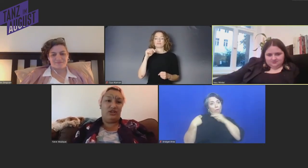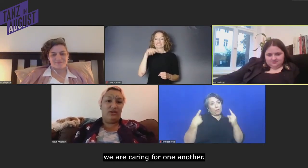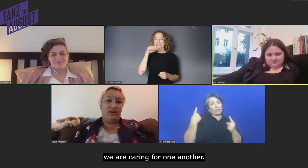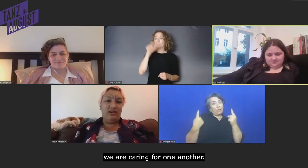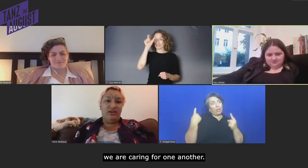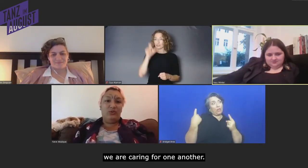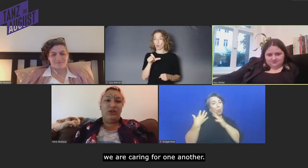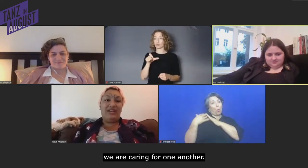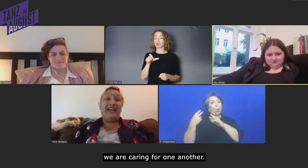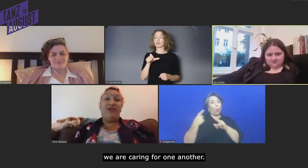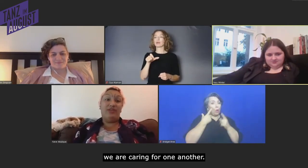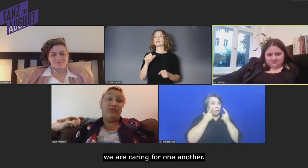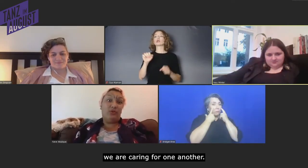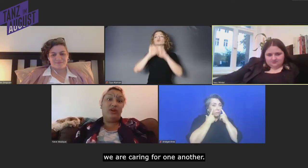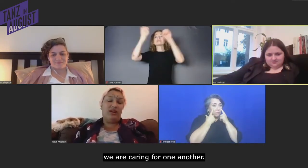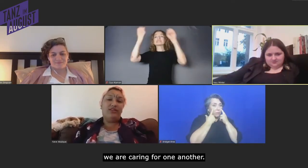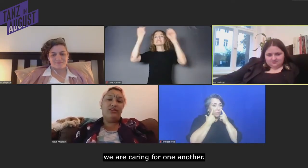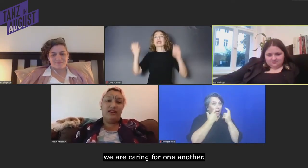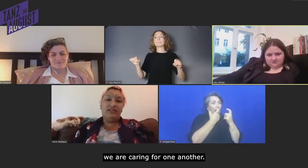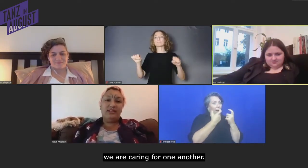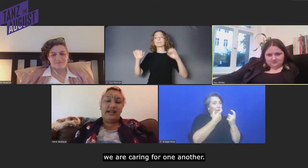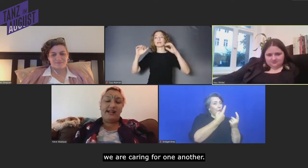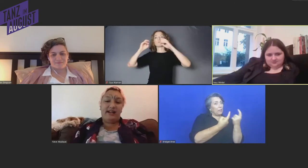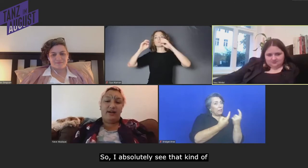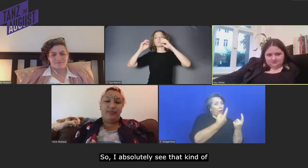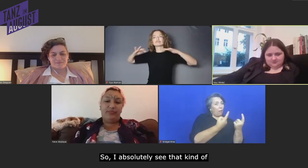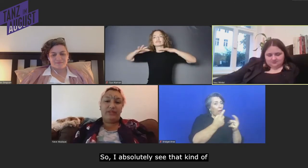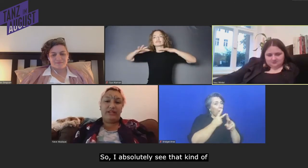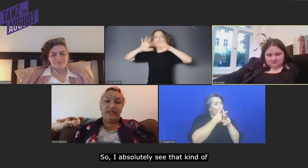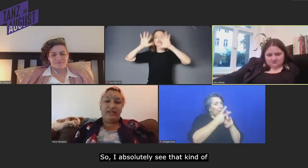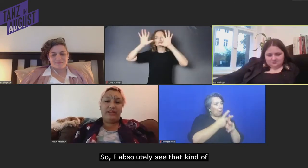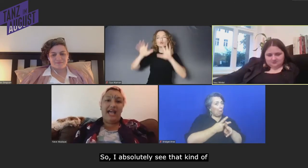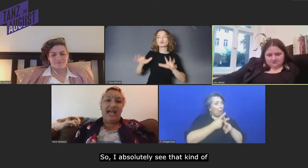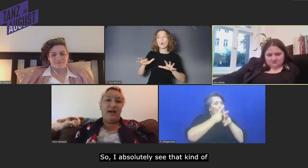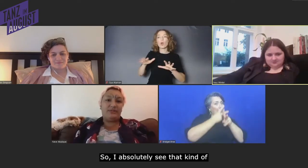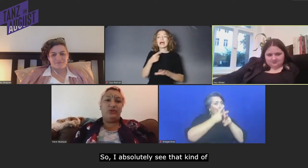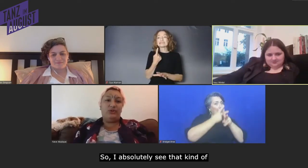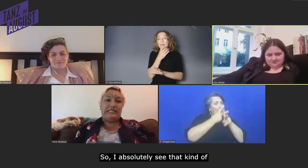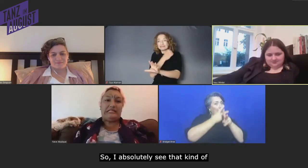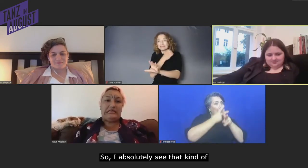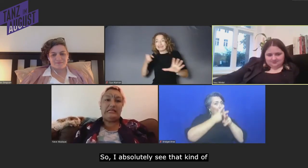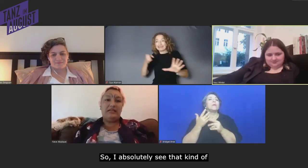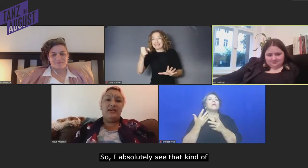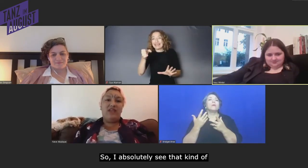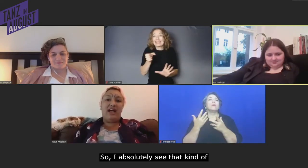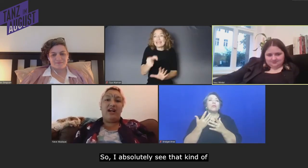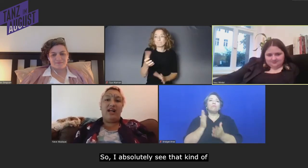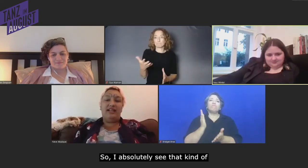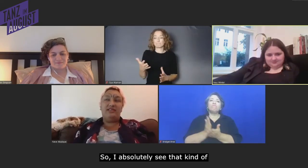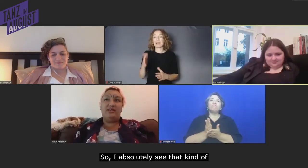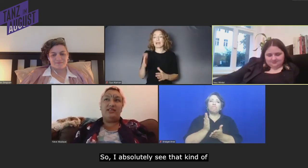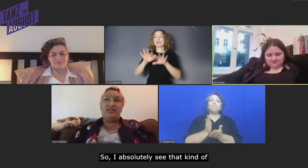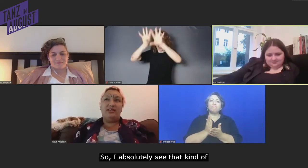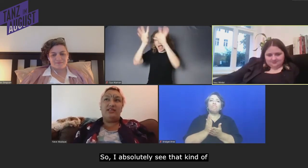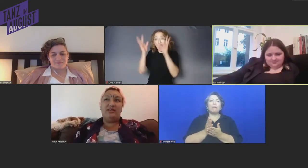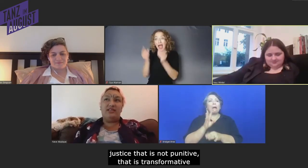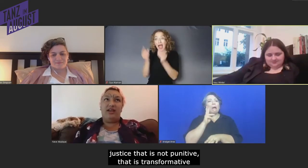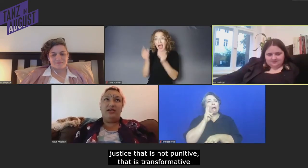other. We are caring for one another. And so, yeah, I absolutely see that kind